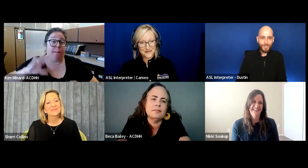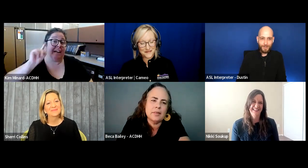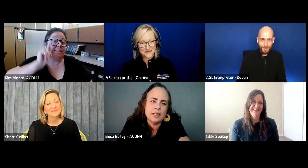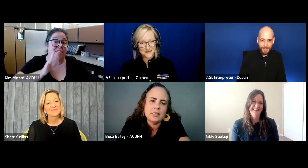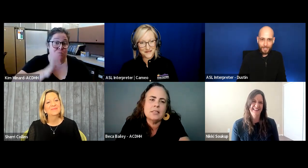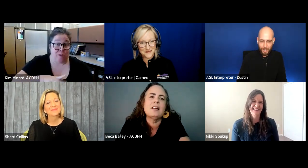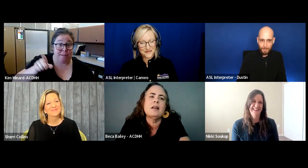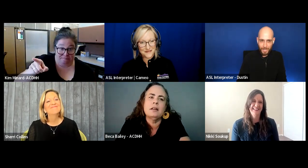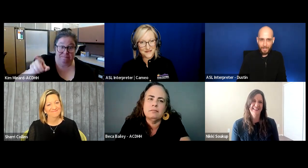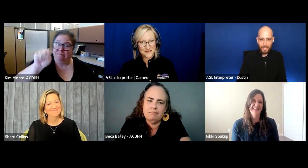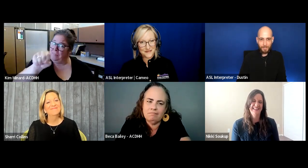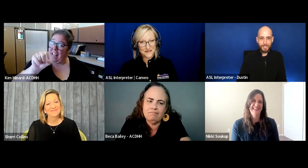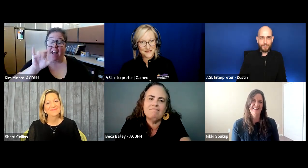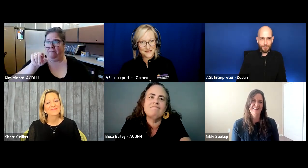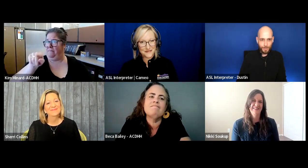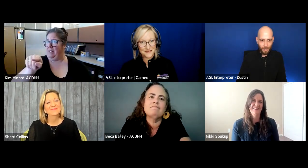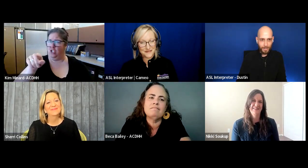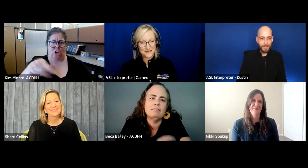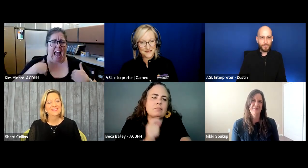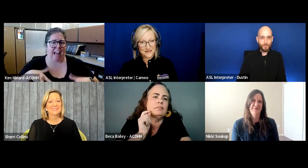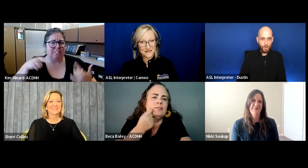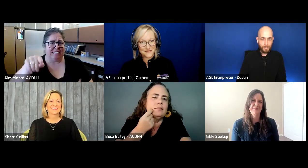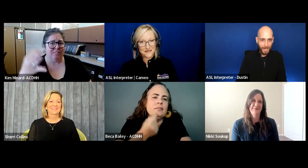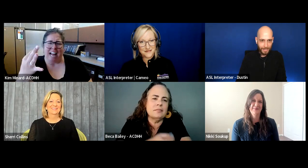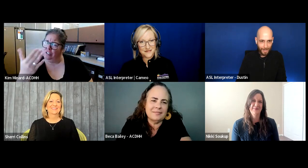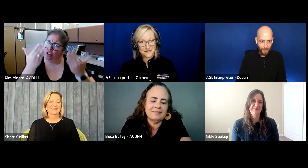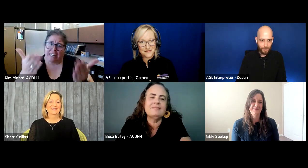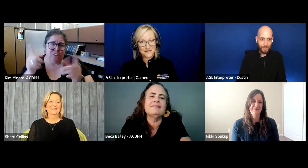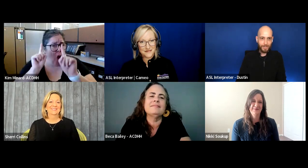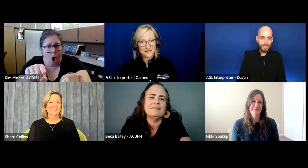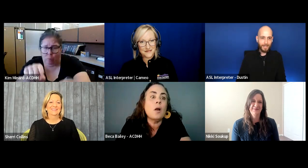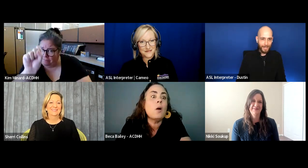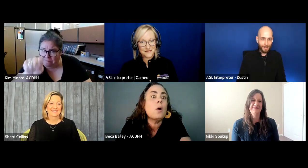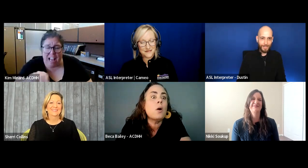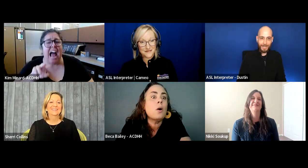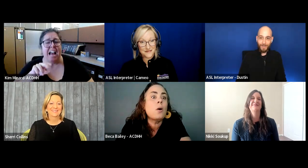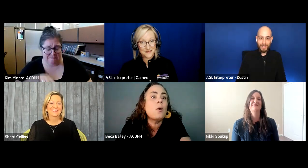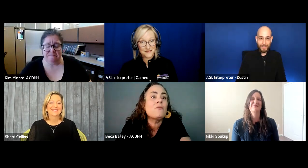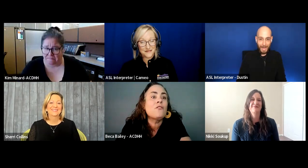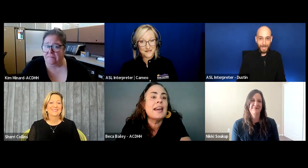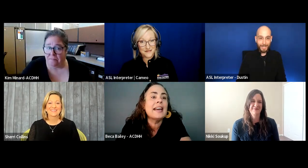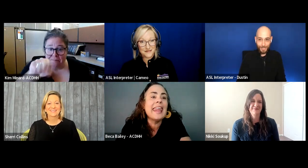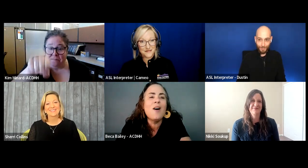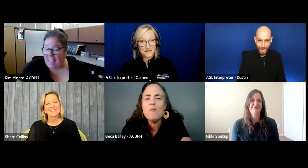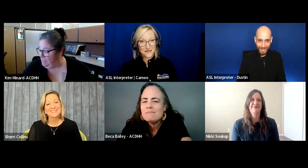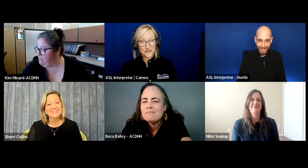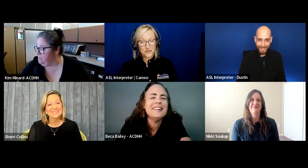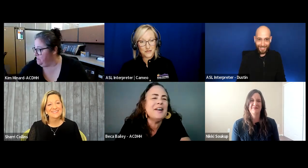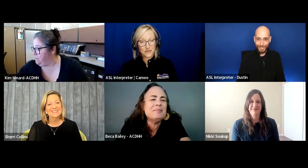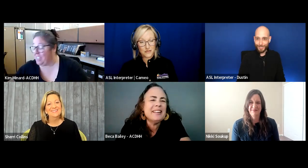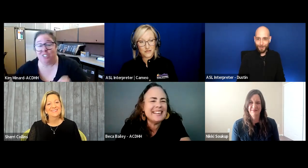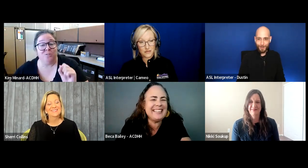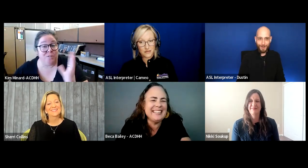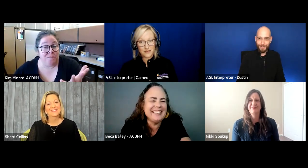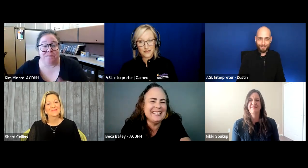This is Tucson Vintage Company. It's based in Tucson and it's owned by a deaf person. There's an event that's happening this Friday